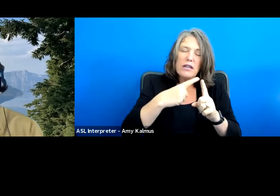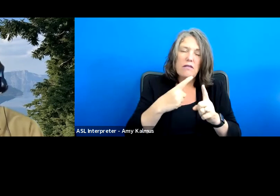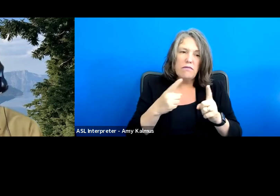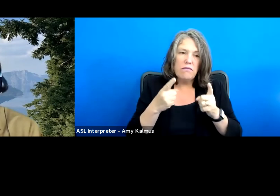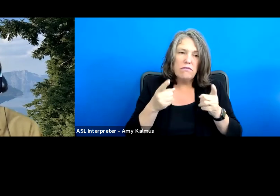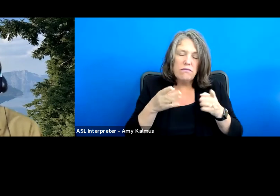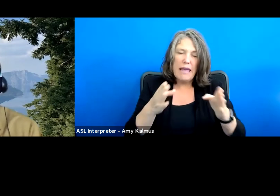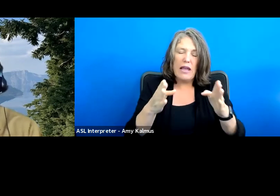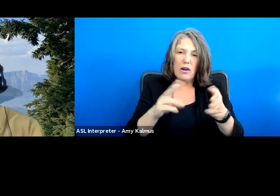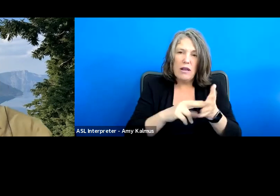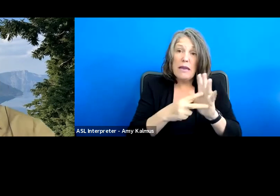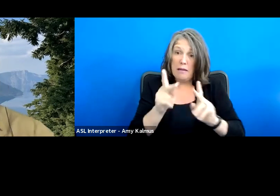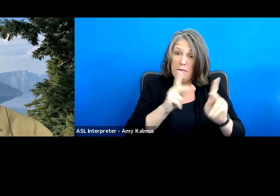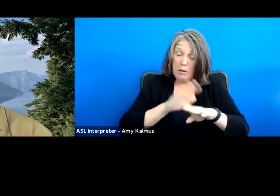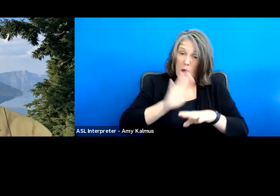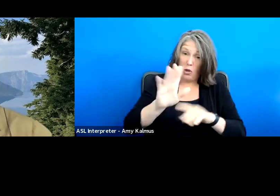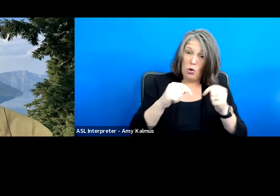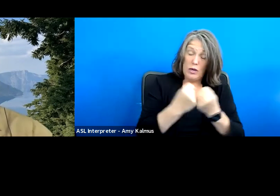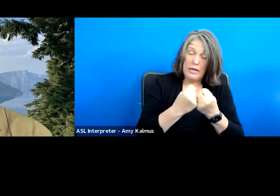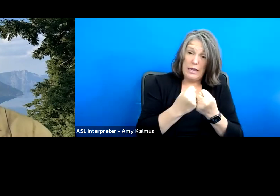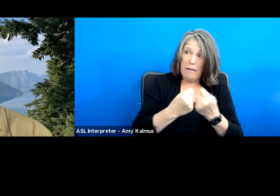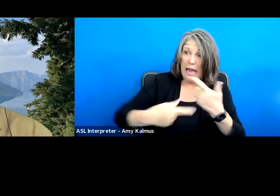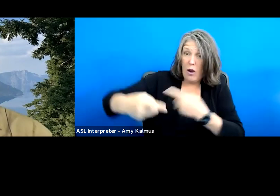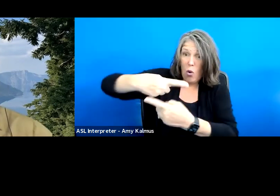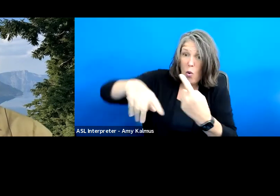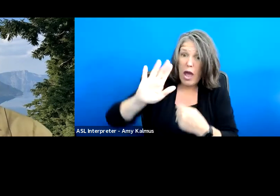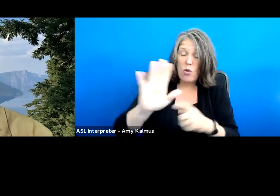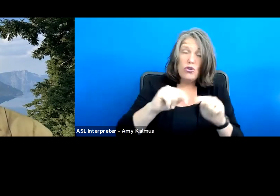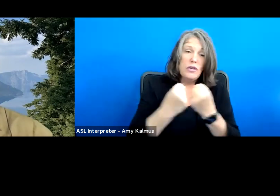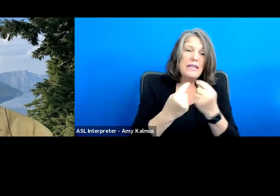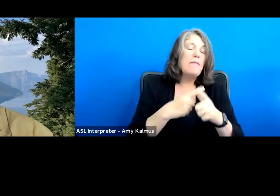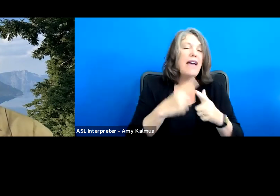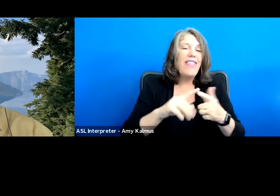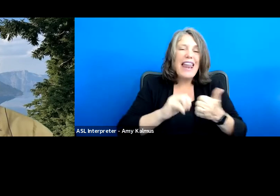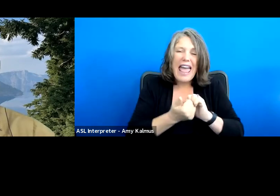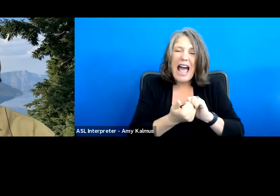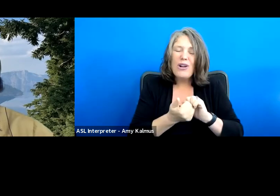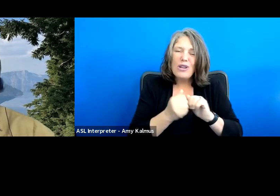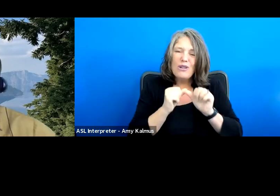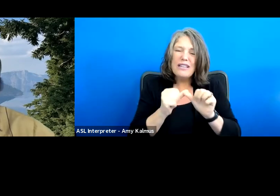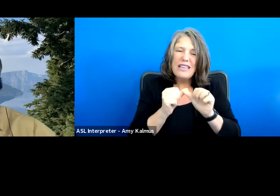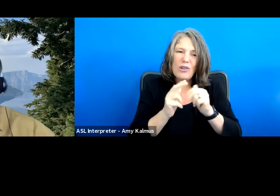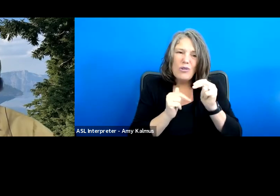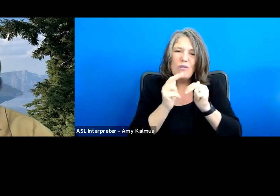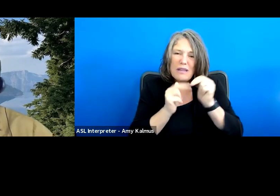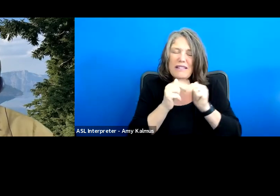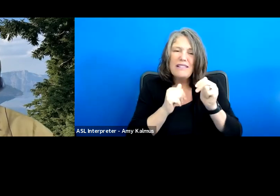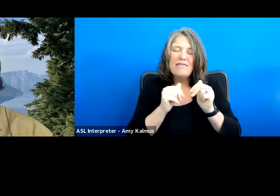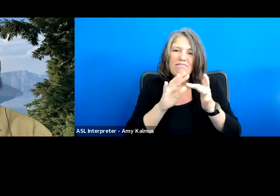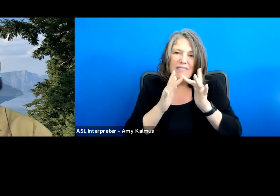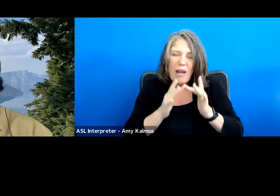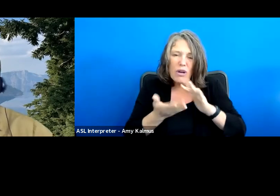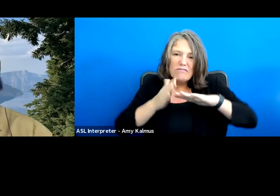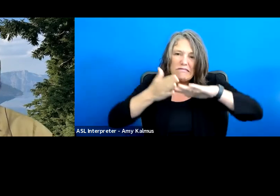by that is people on your team and around the team. And then how do you continue to build those networks up so that